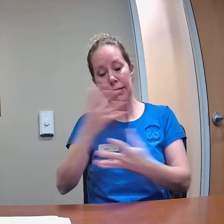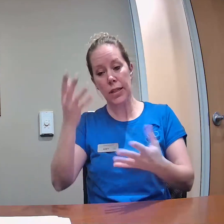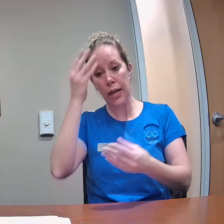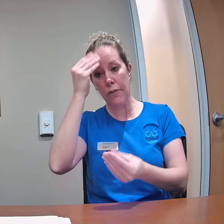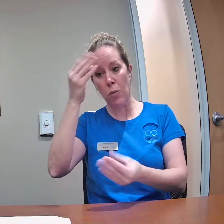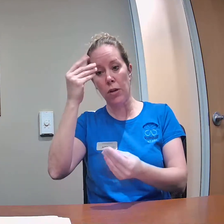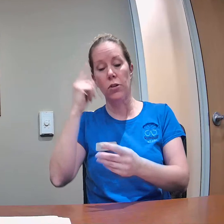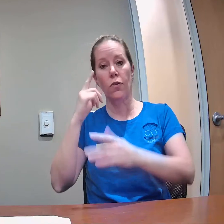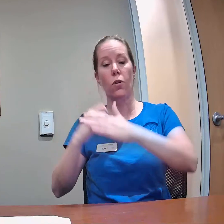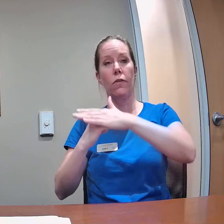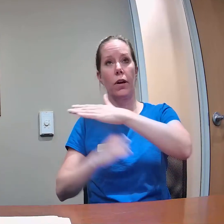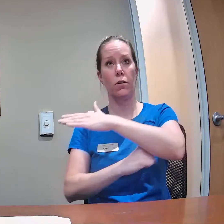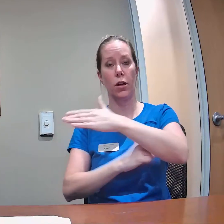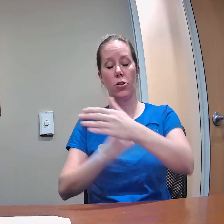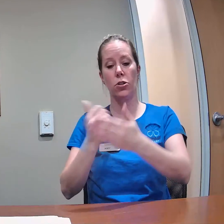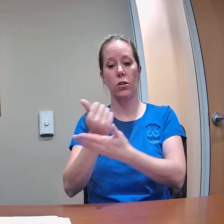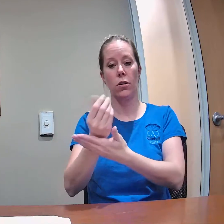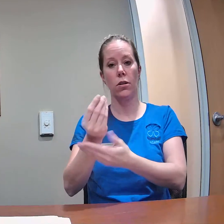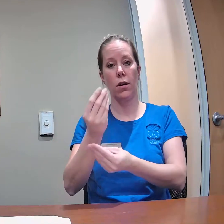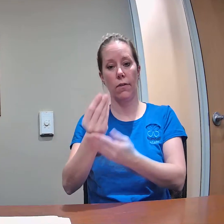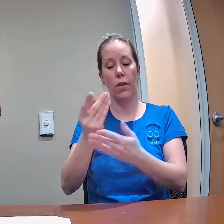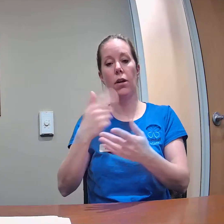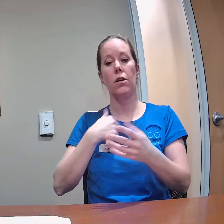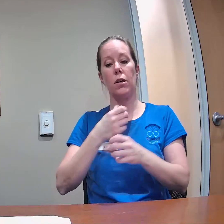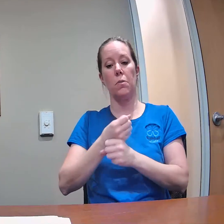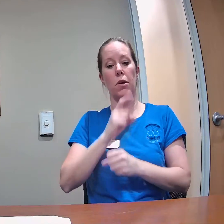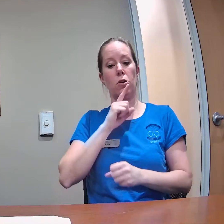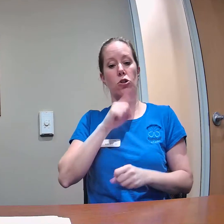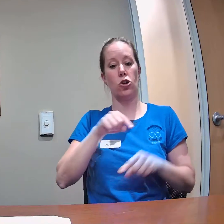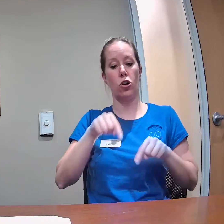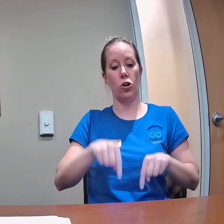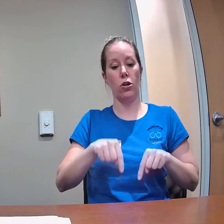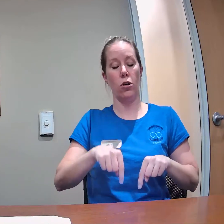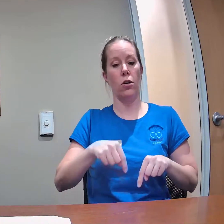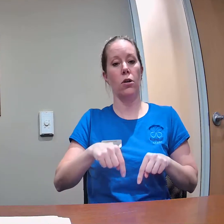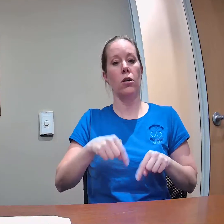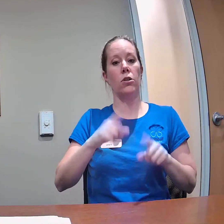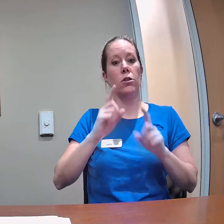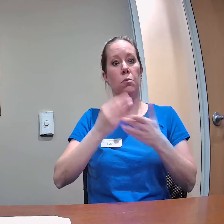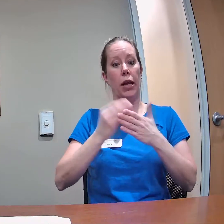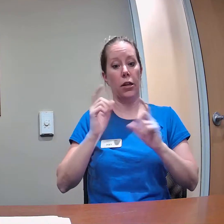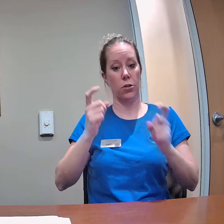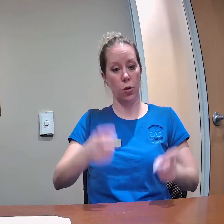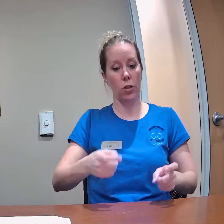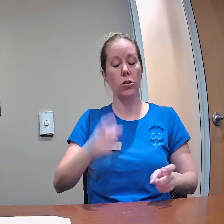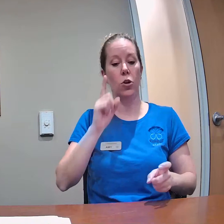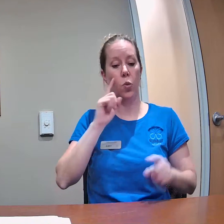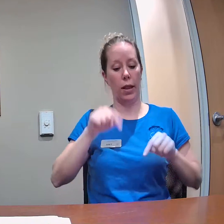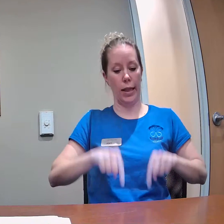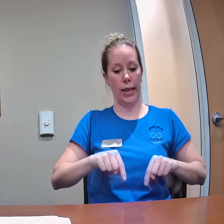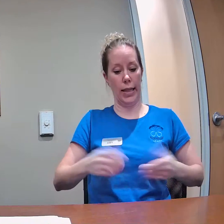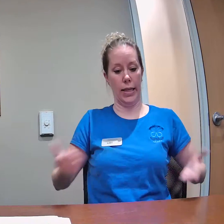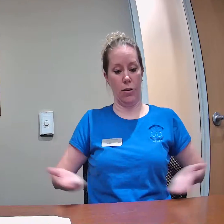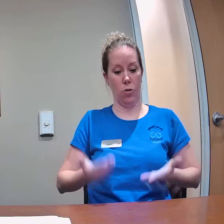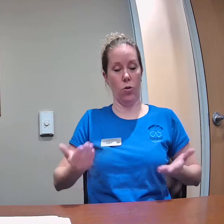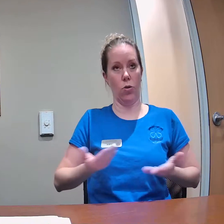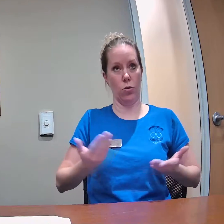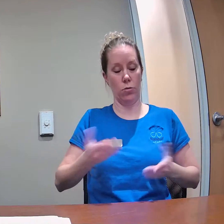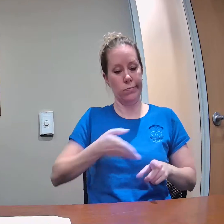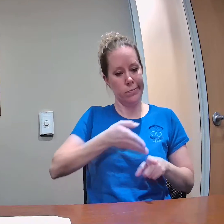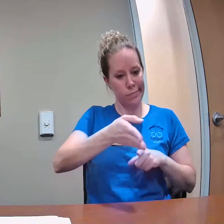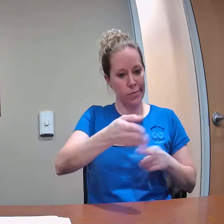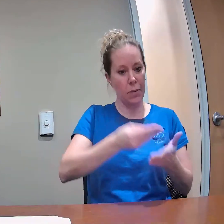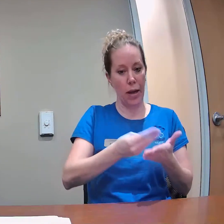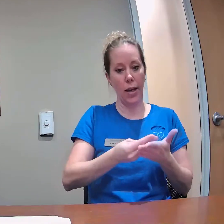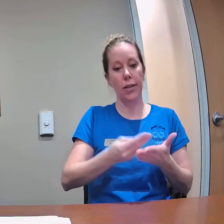the information how we can ensure our donation goes towards BRHD. I will make sure I do that, because we